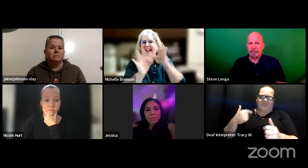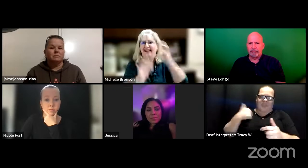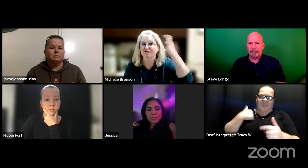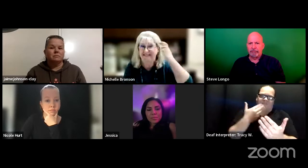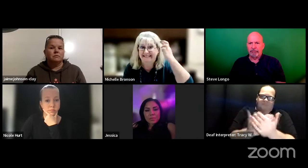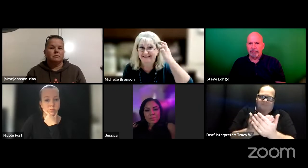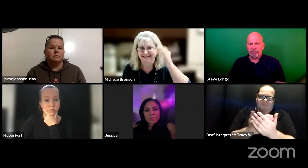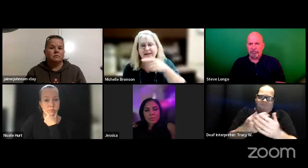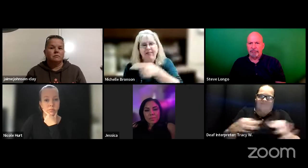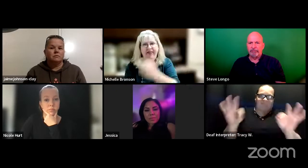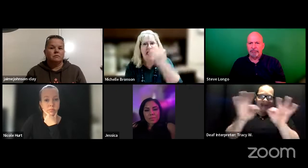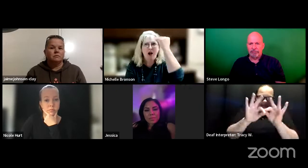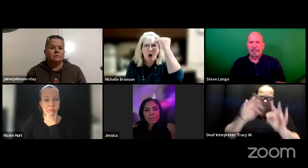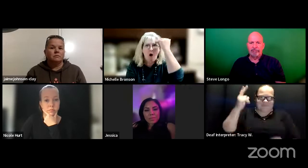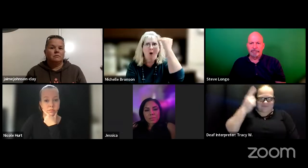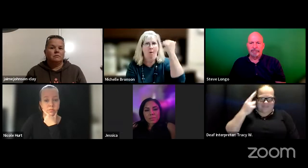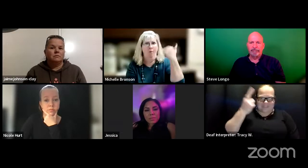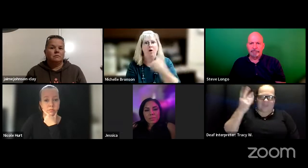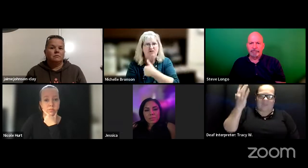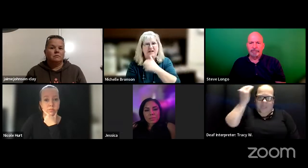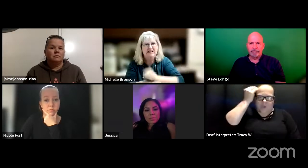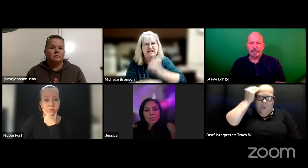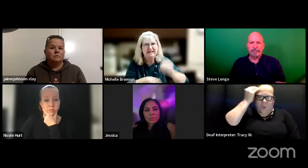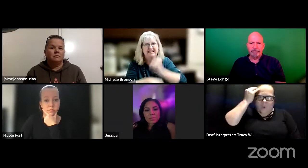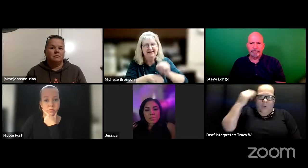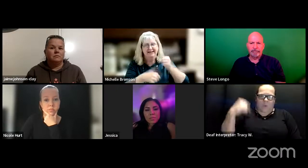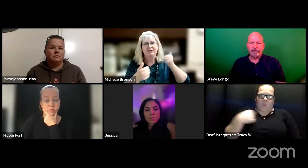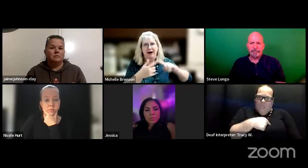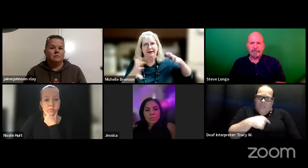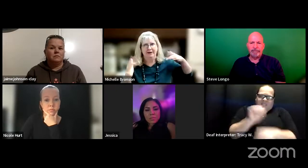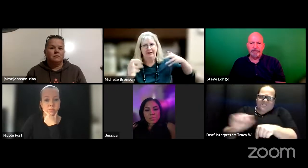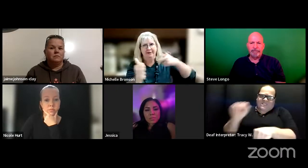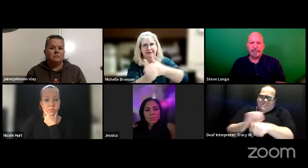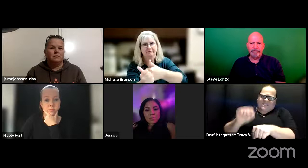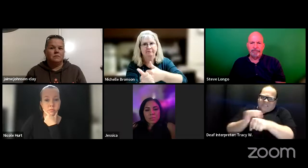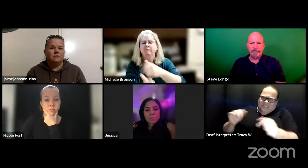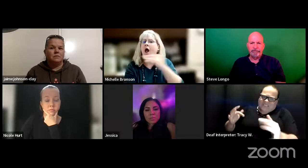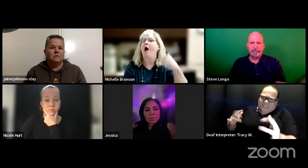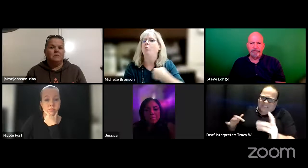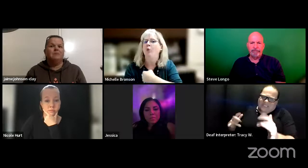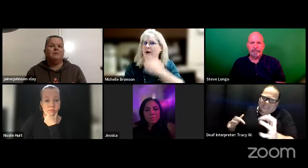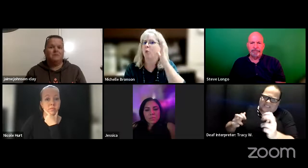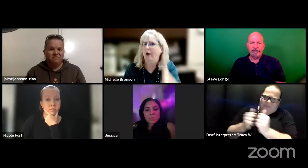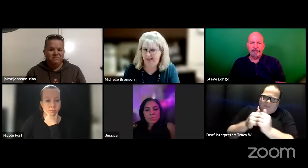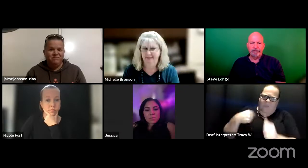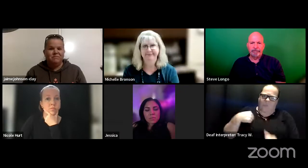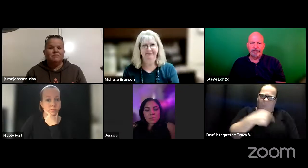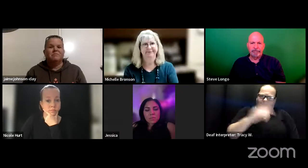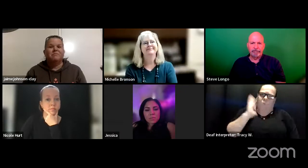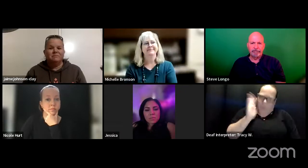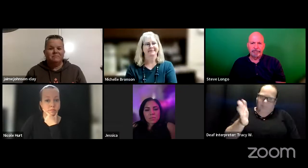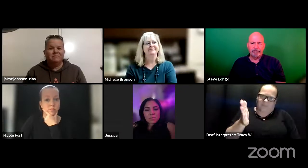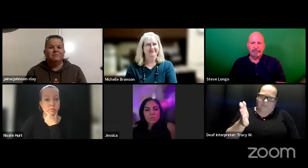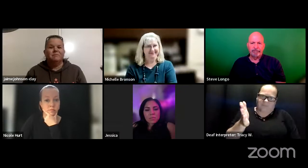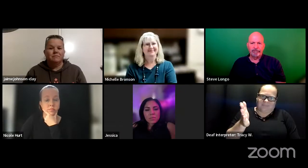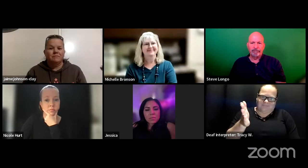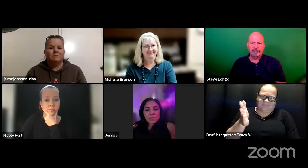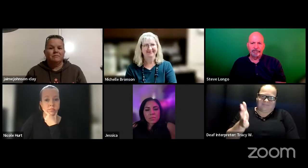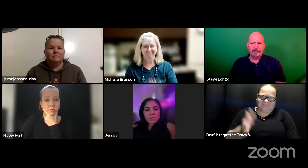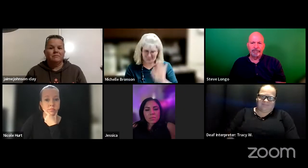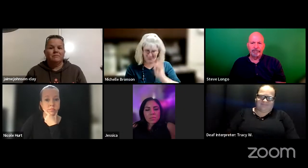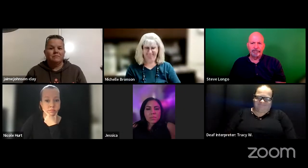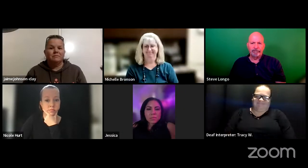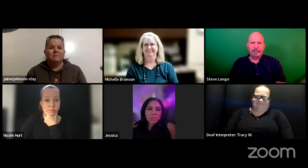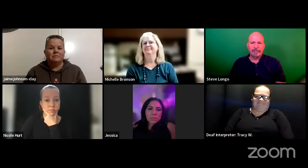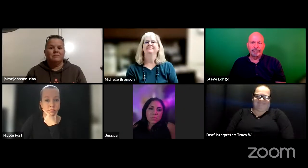behind, but we had a very valid reason, and they are very much aware of how tirelessly we are working to